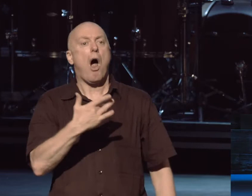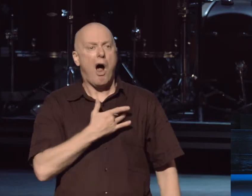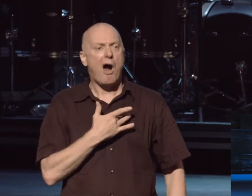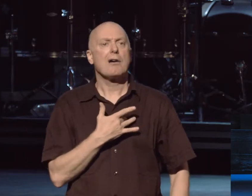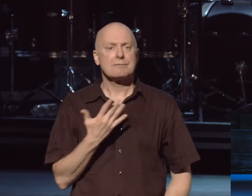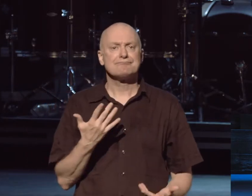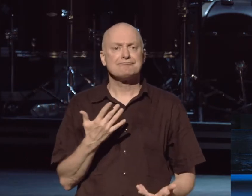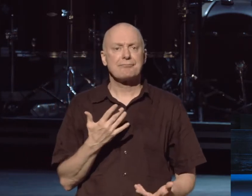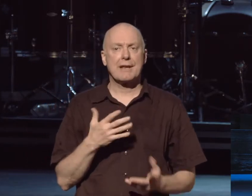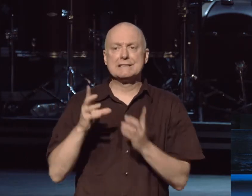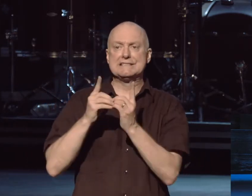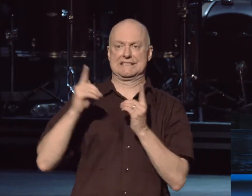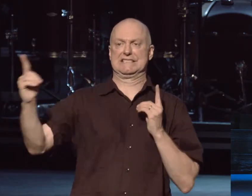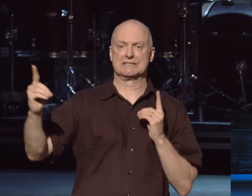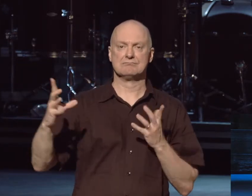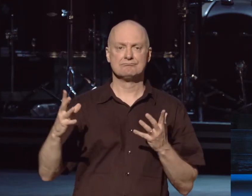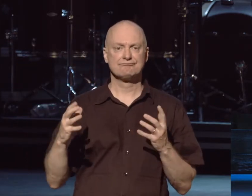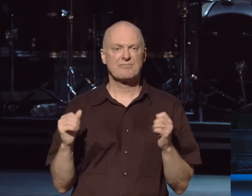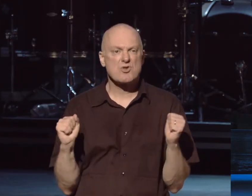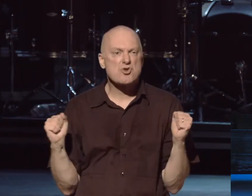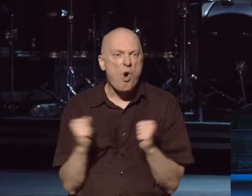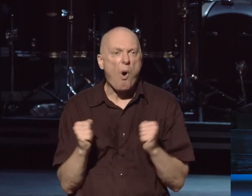to be at times distant and cold